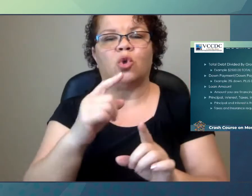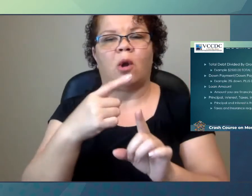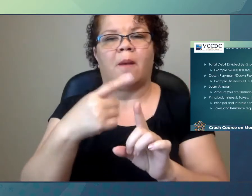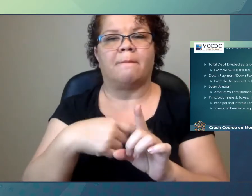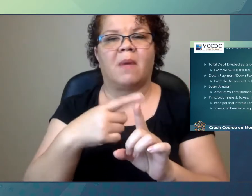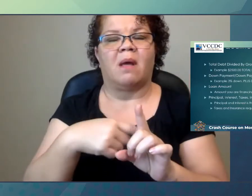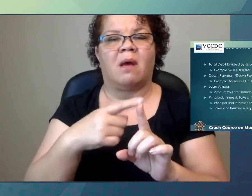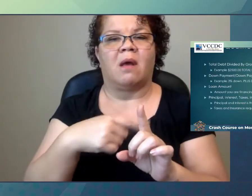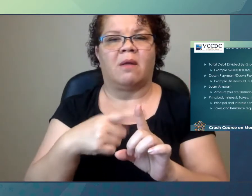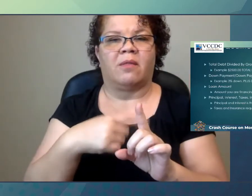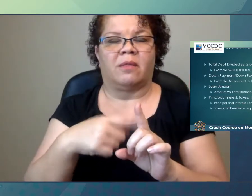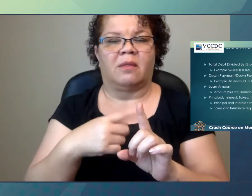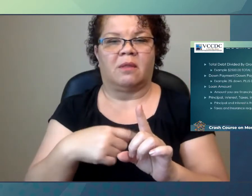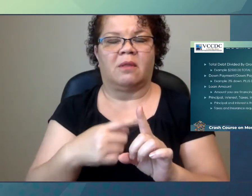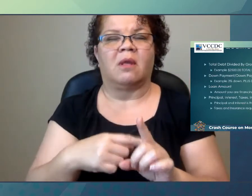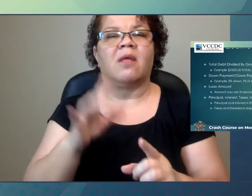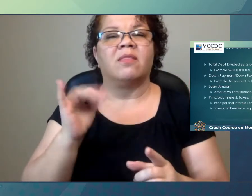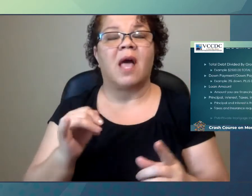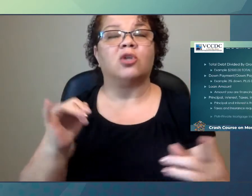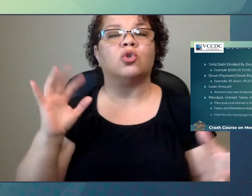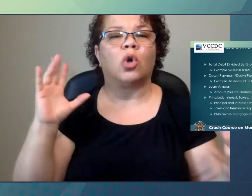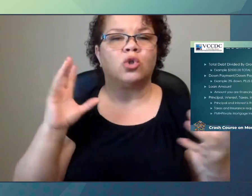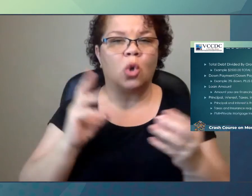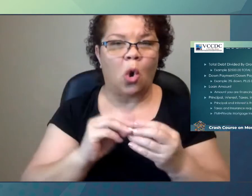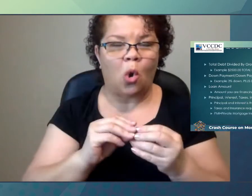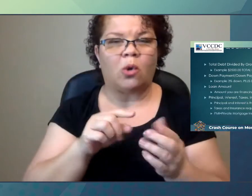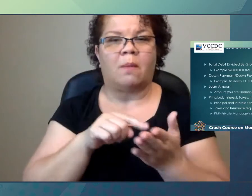stands for your total entire payment.